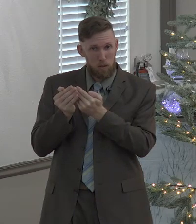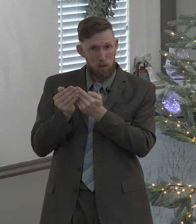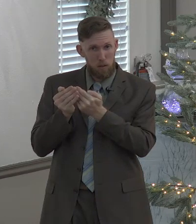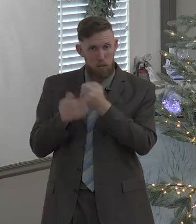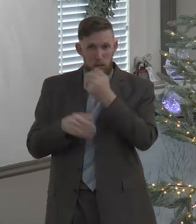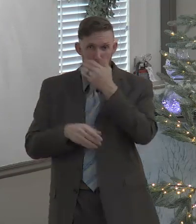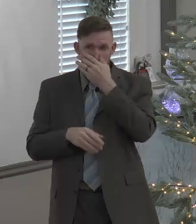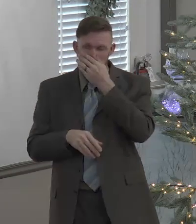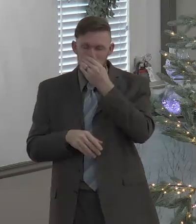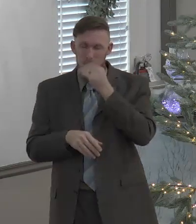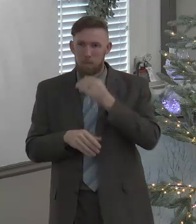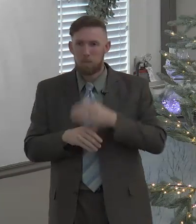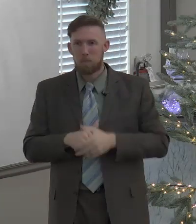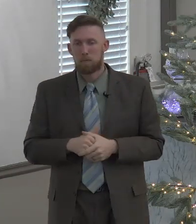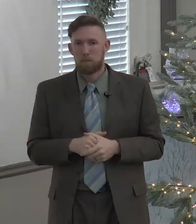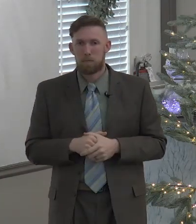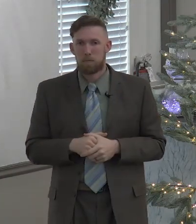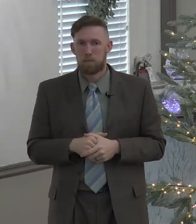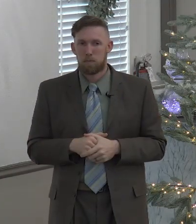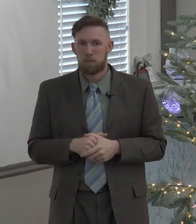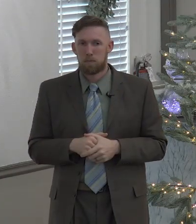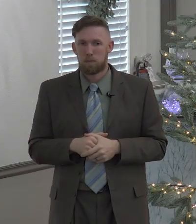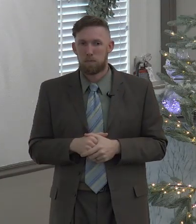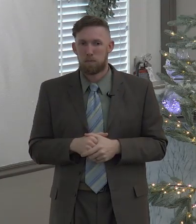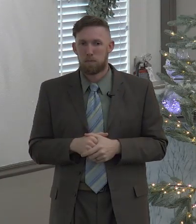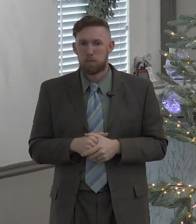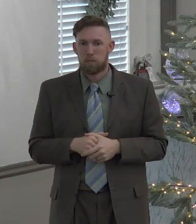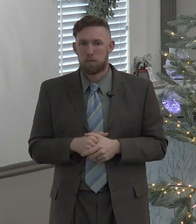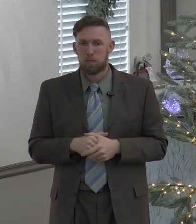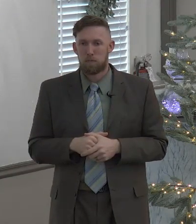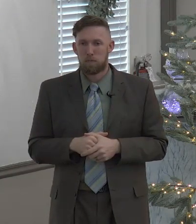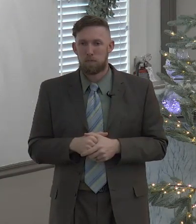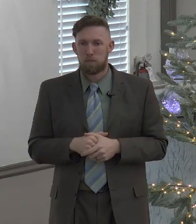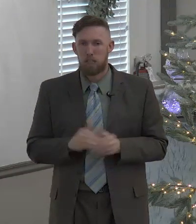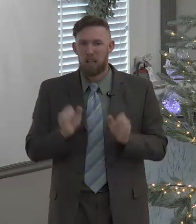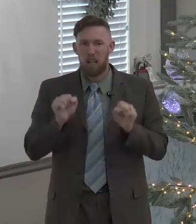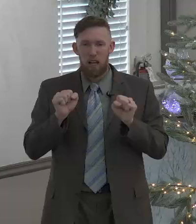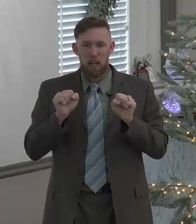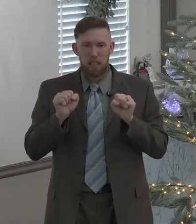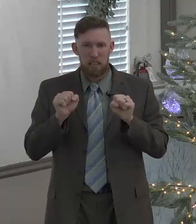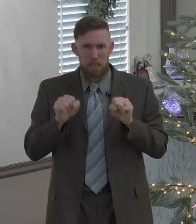comes knocking on the door, when death is imminent,